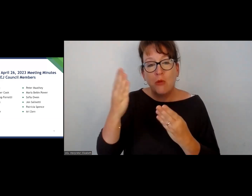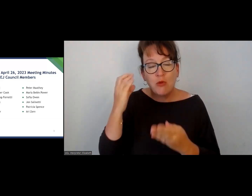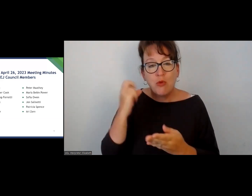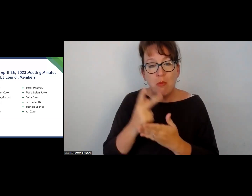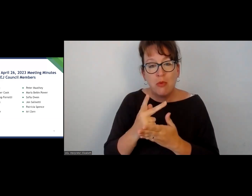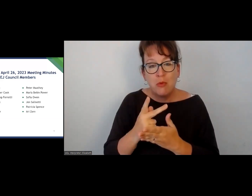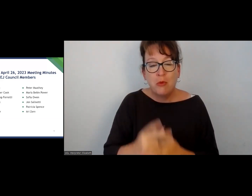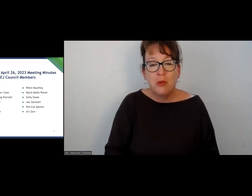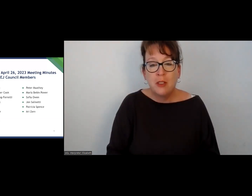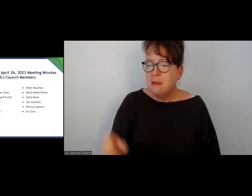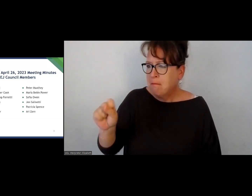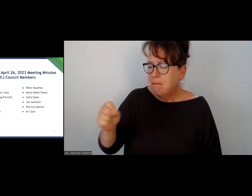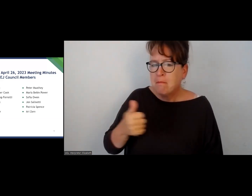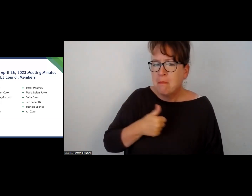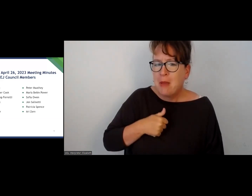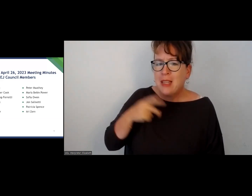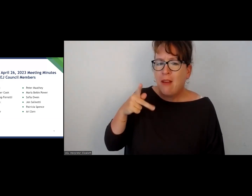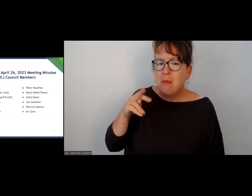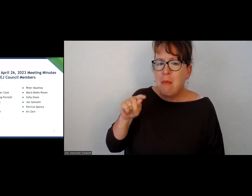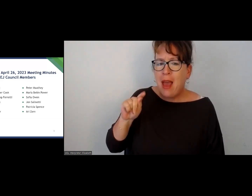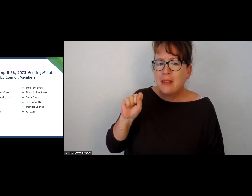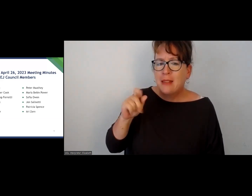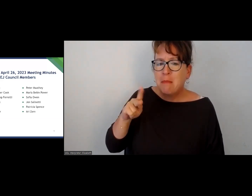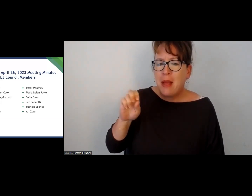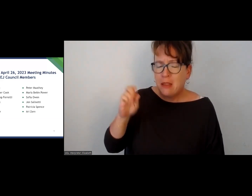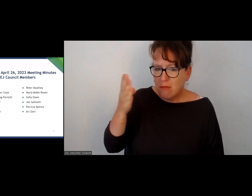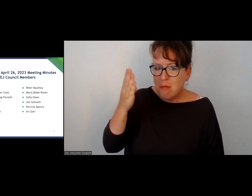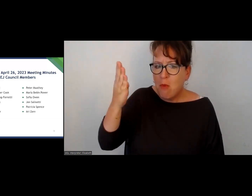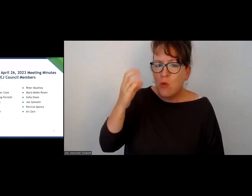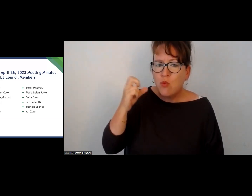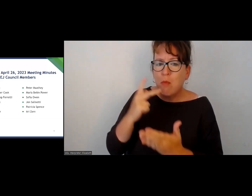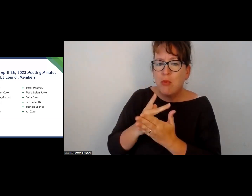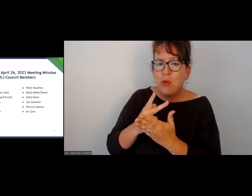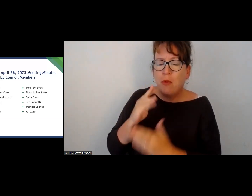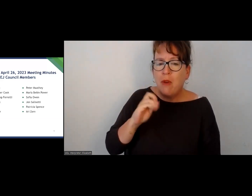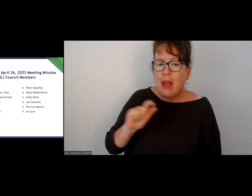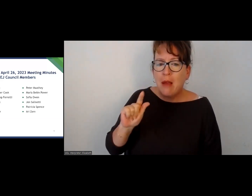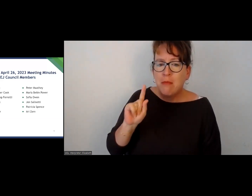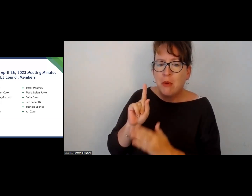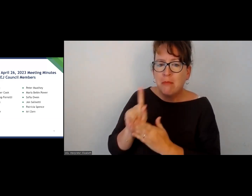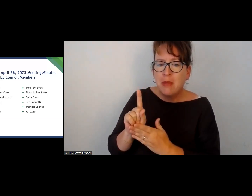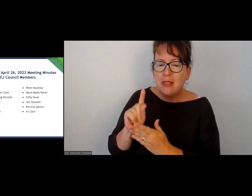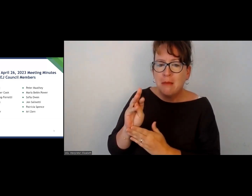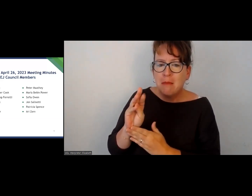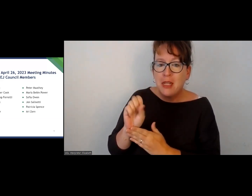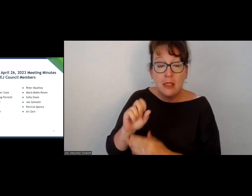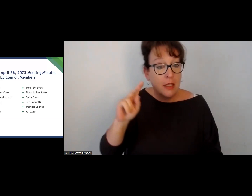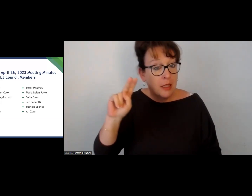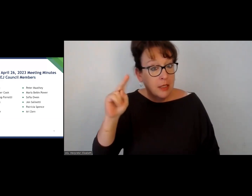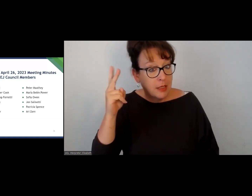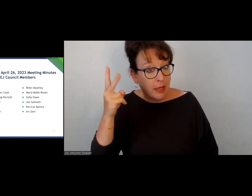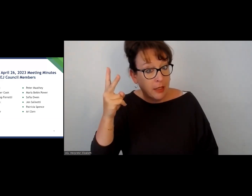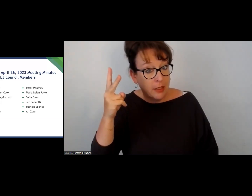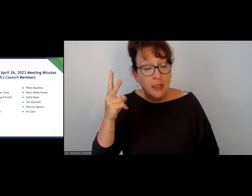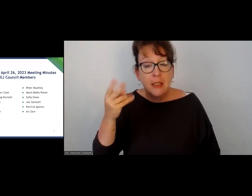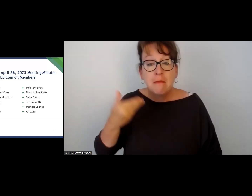motion? Yeah, Pat Spence will make a motion to approve the April minutes. Can I get a second?